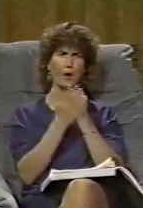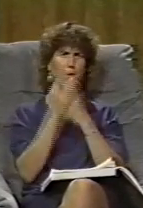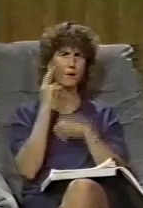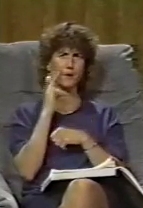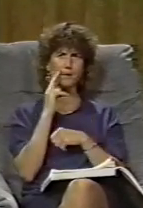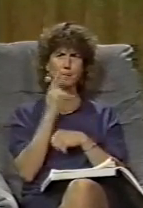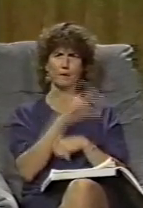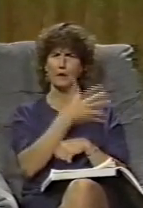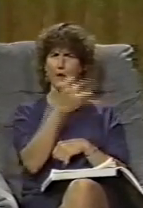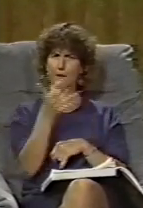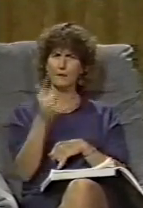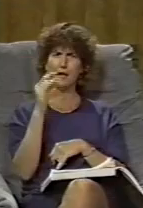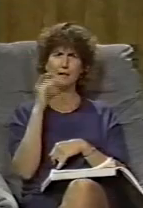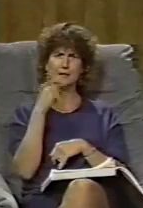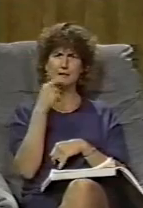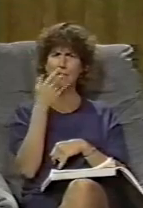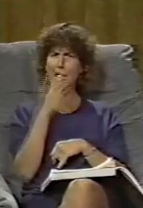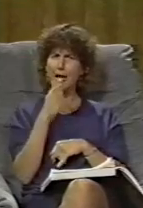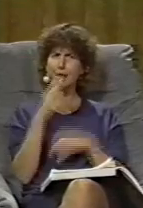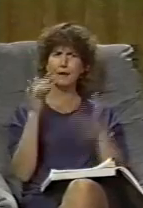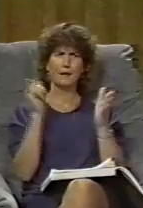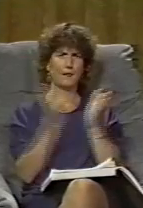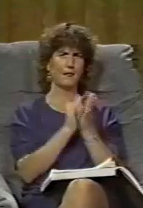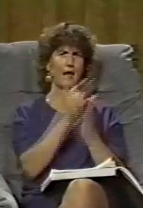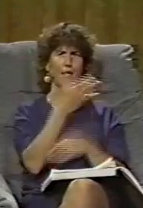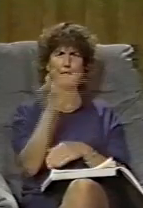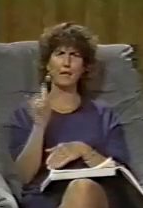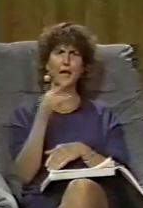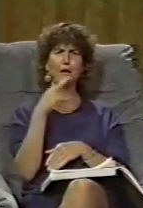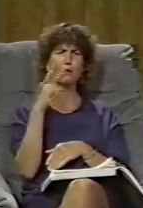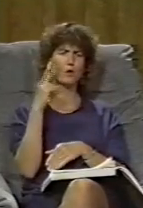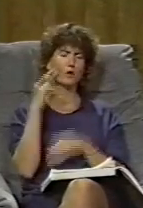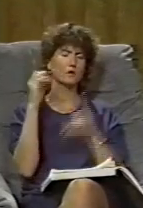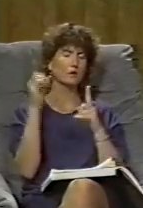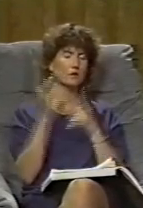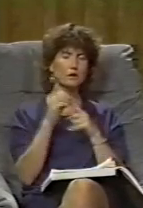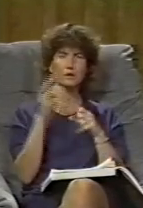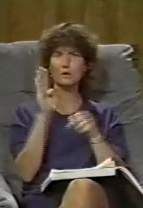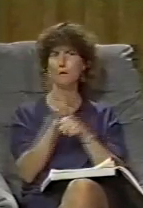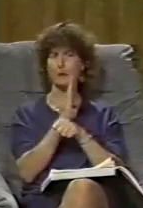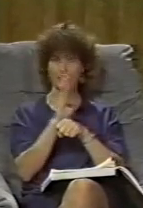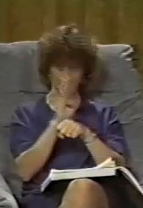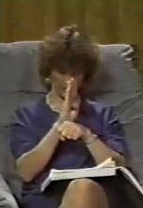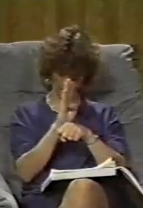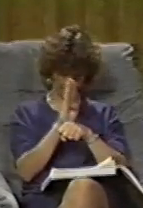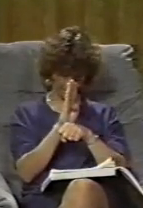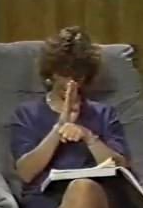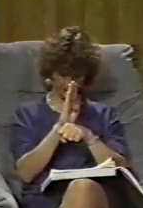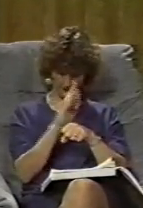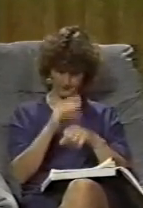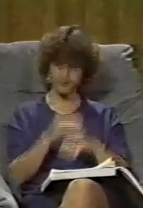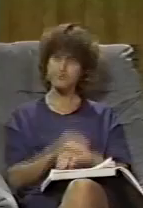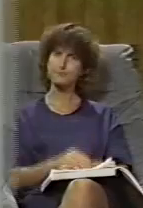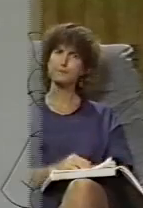help her. They said that they were too busy.